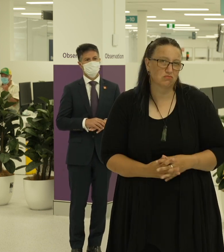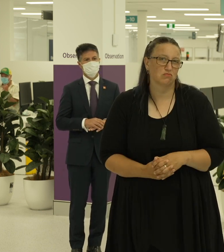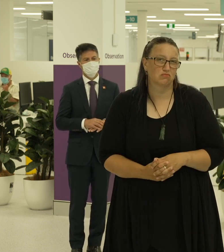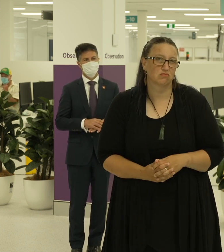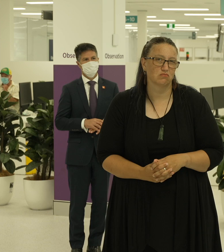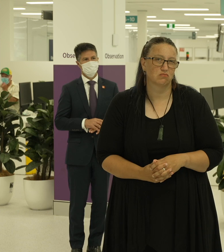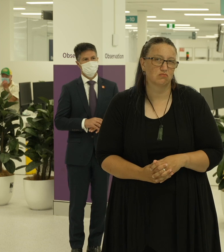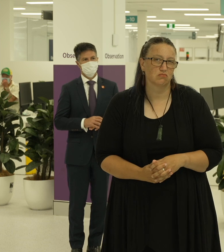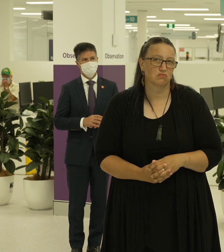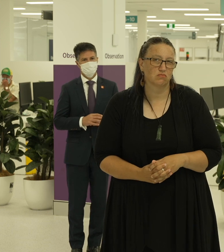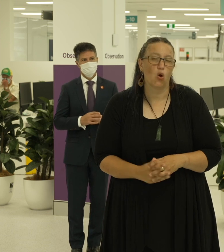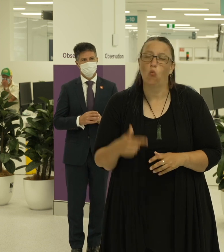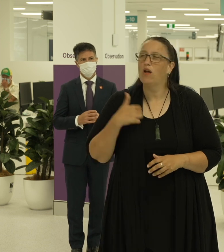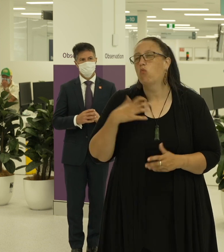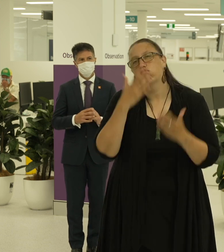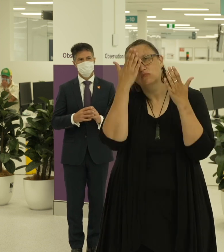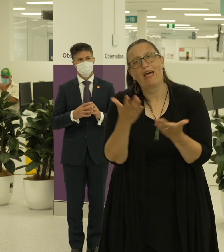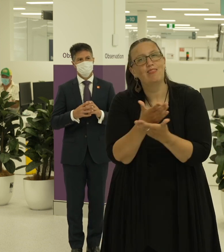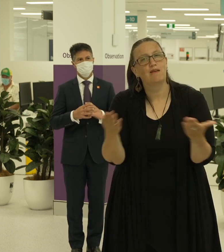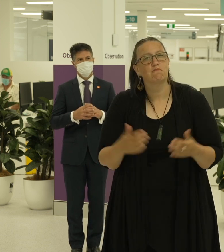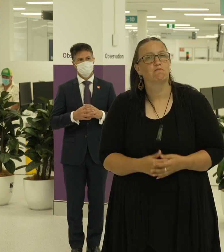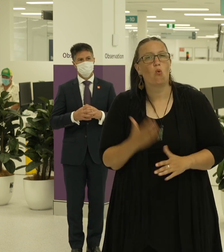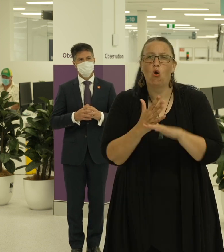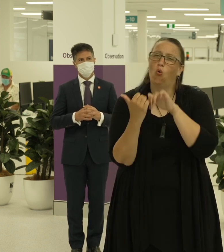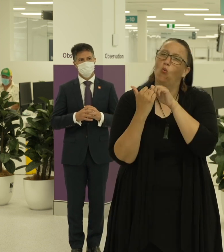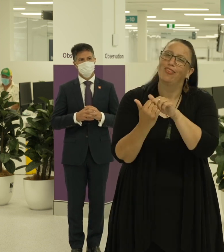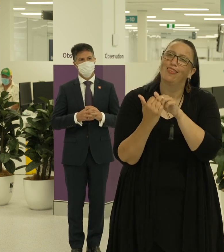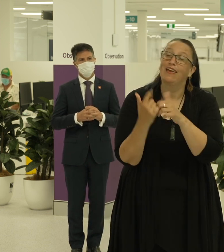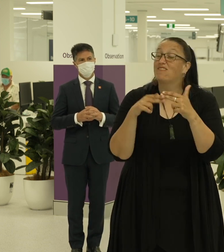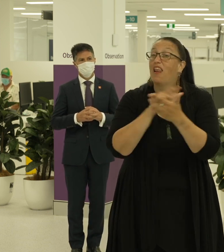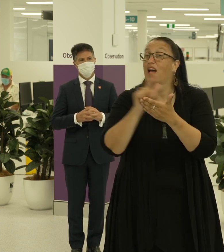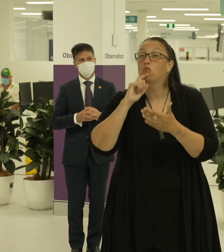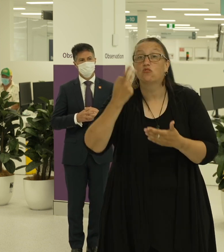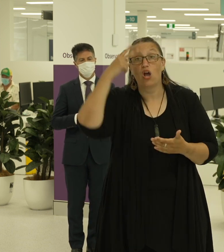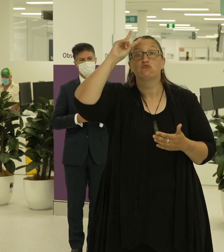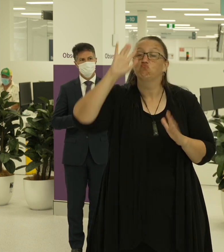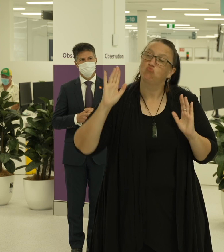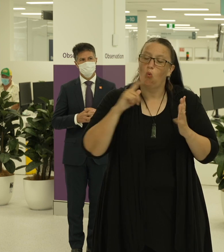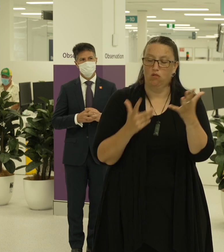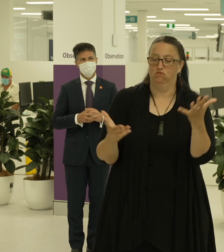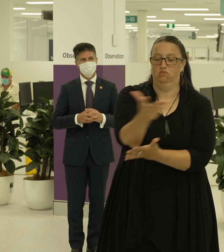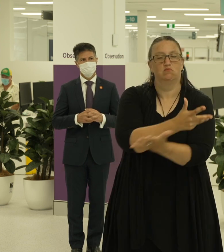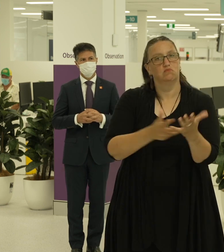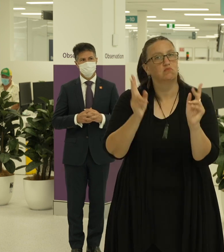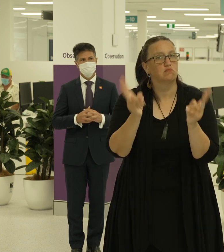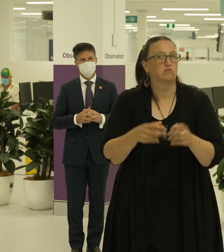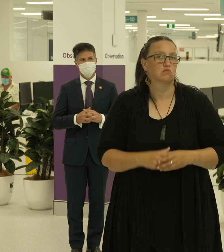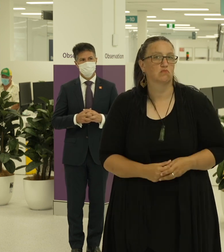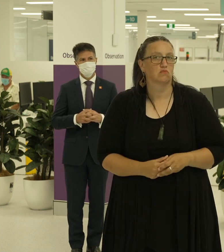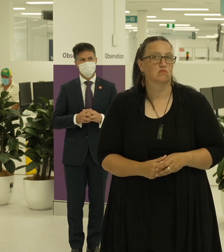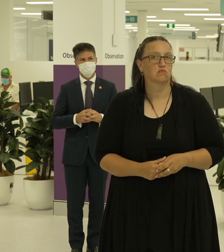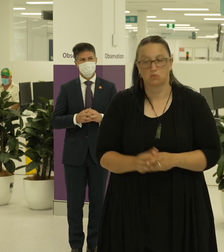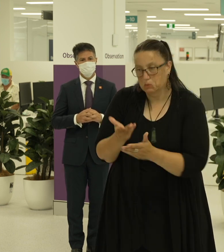just a respectful way of working with our frontline health staff. If it needs to change at some point, then there'll be discussions with the